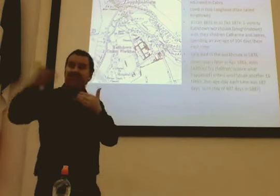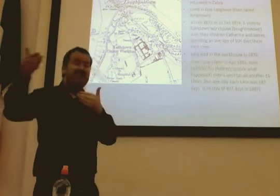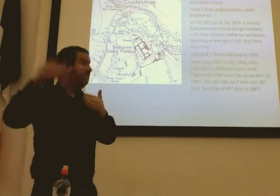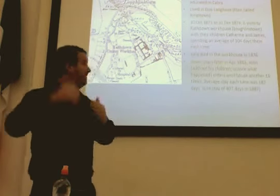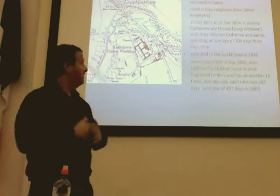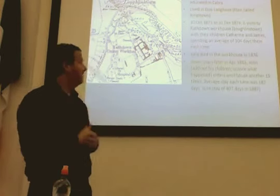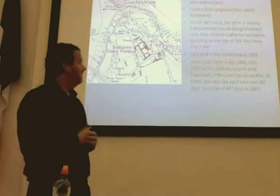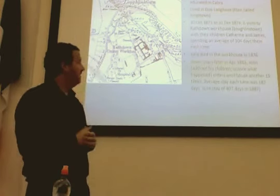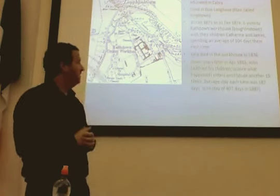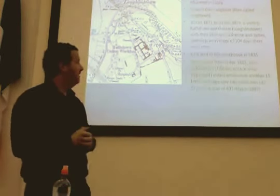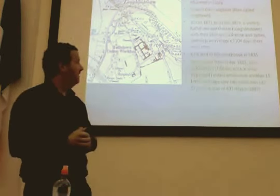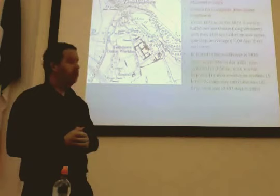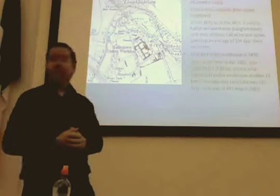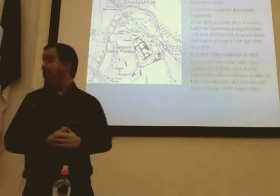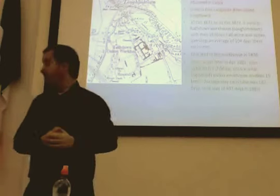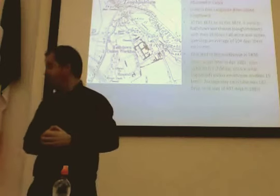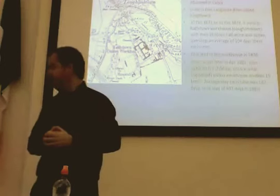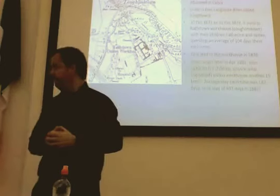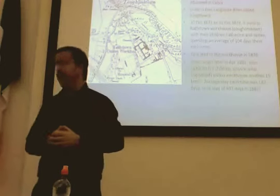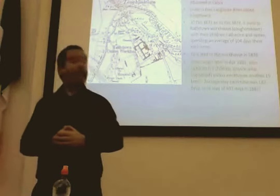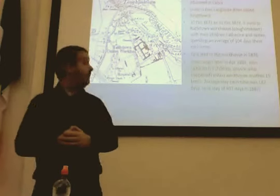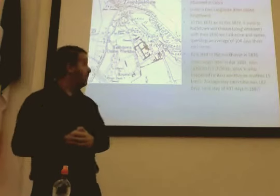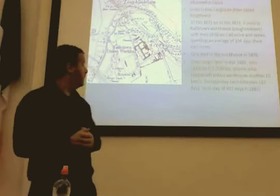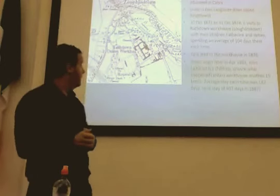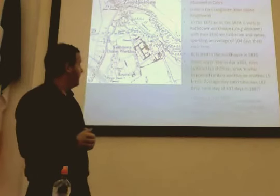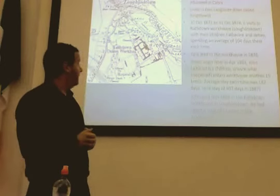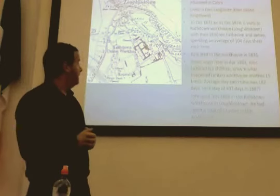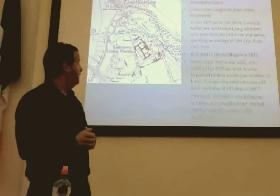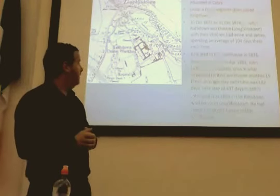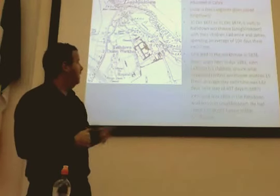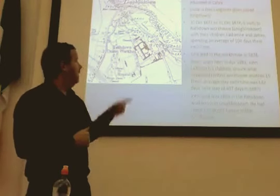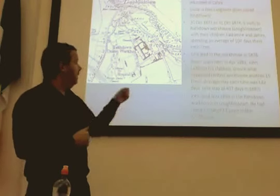About 19 times after that, he entered the workhouse.